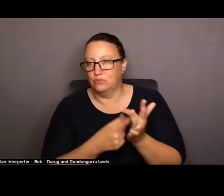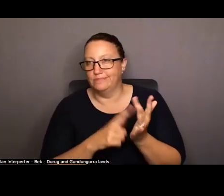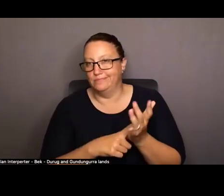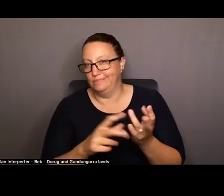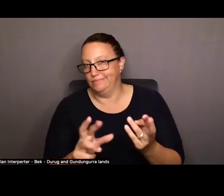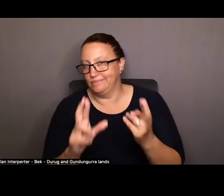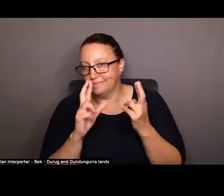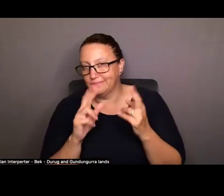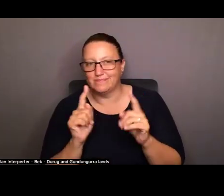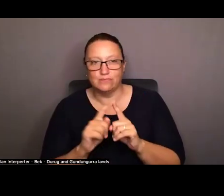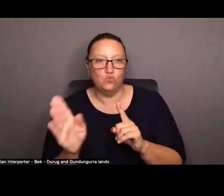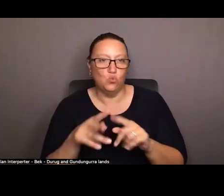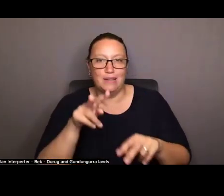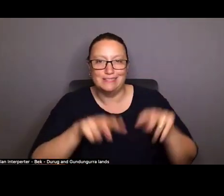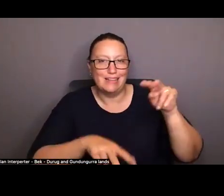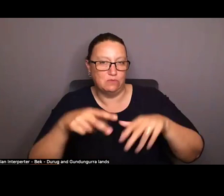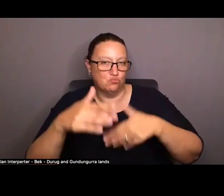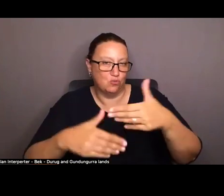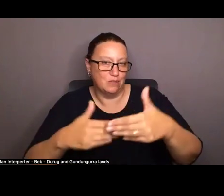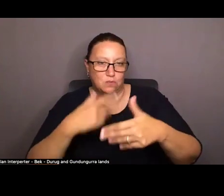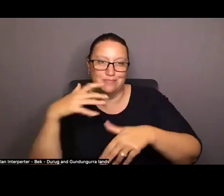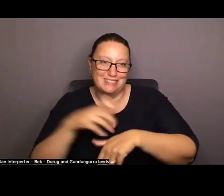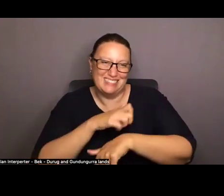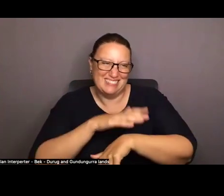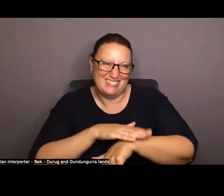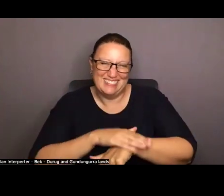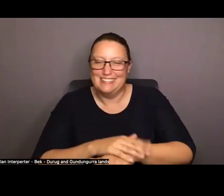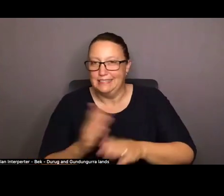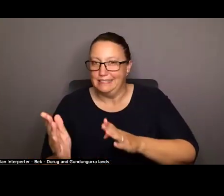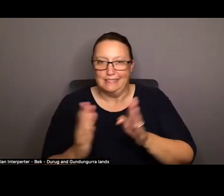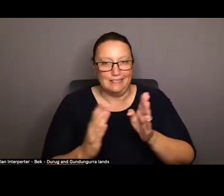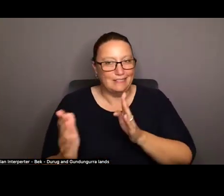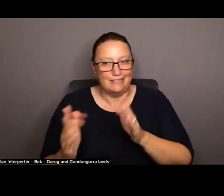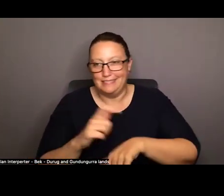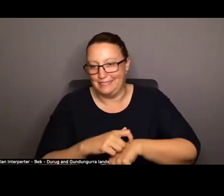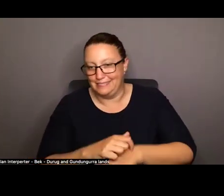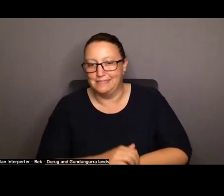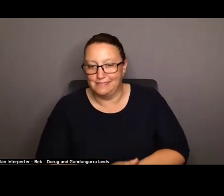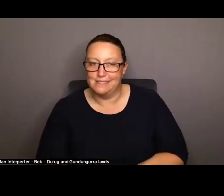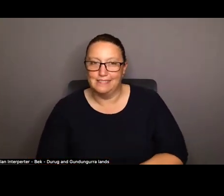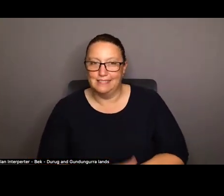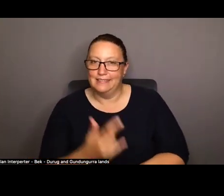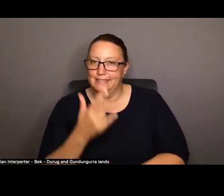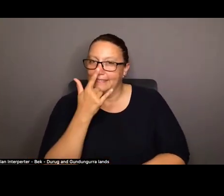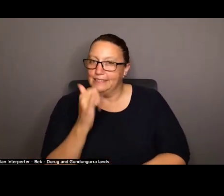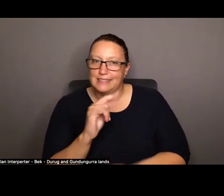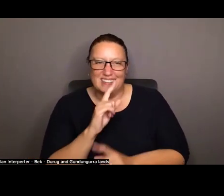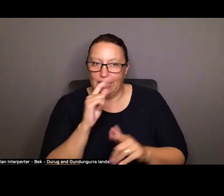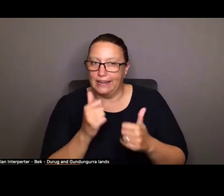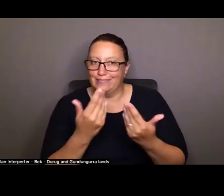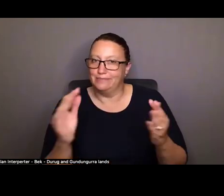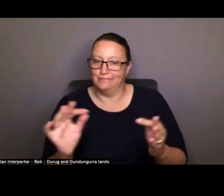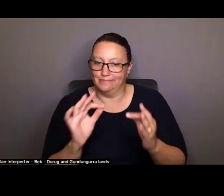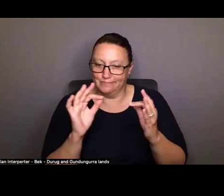As with all assessment processes, it's always shifting and changing. So unfortunately, I can't give a